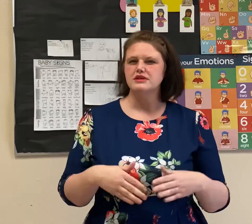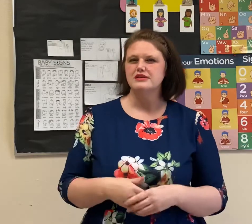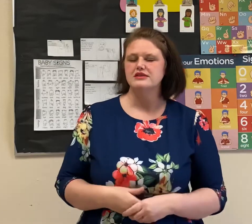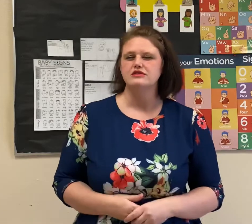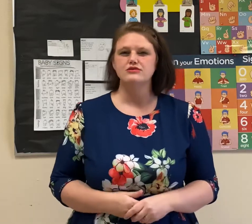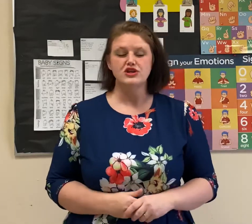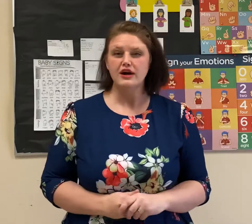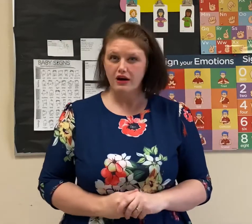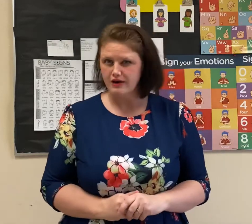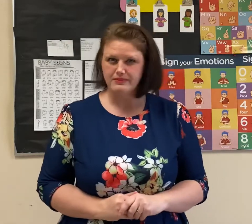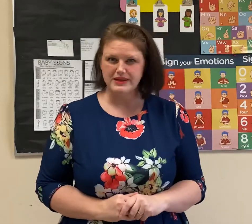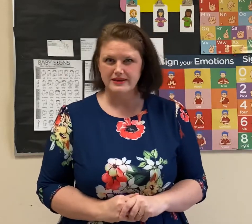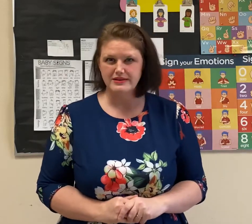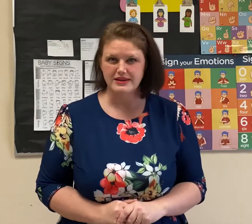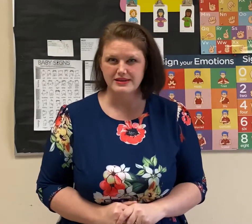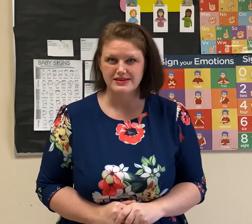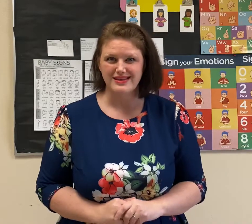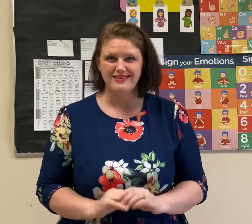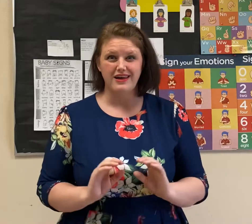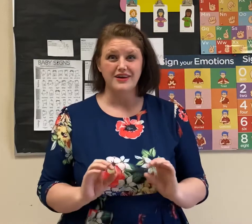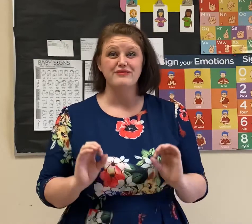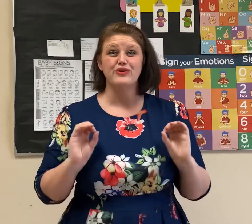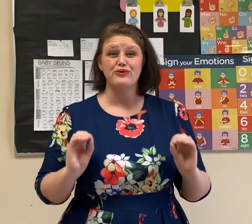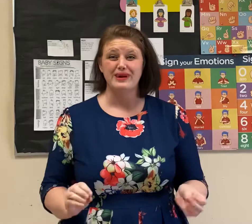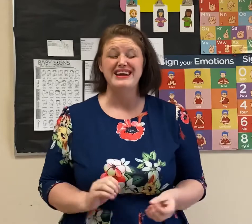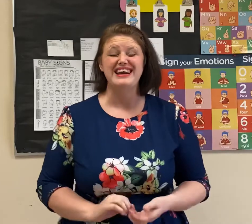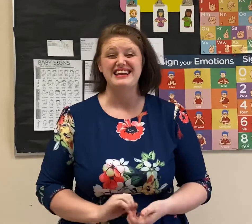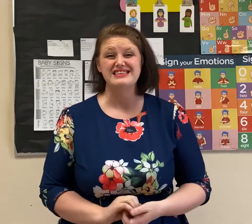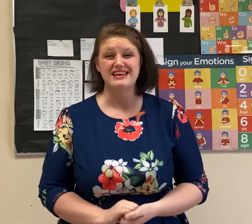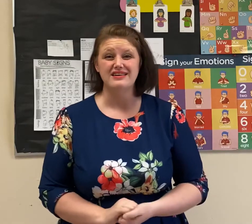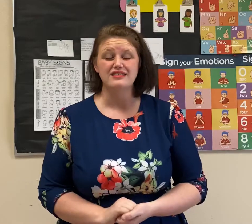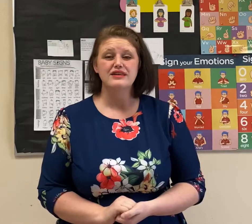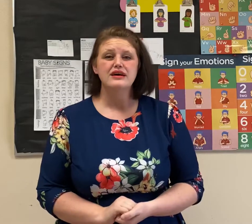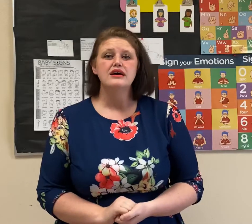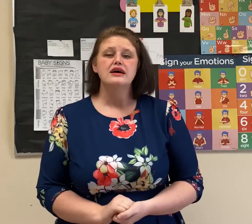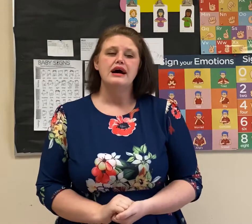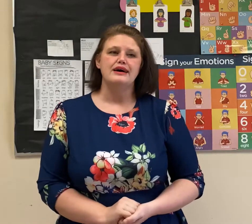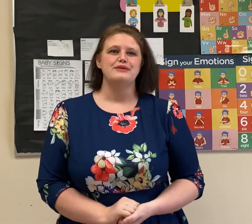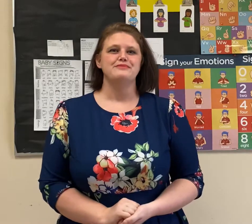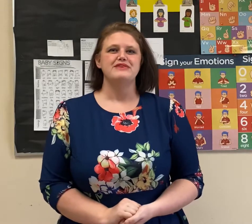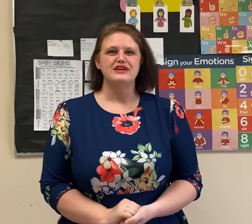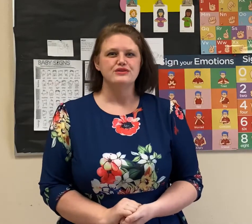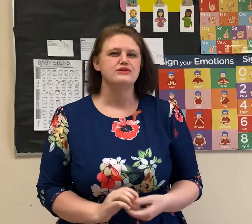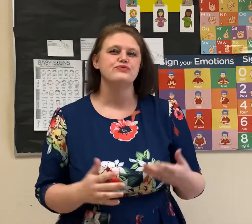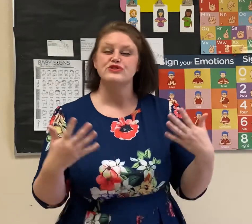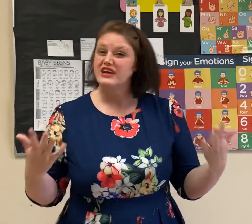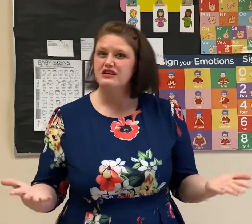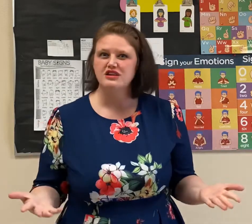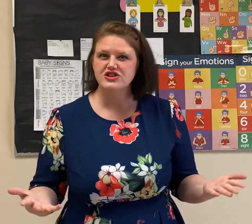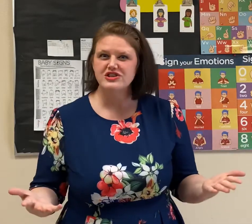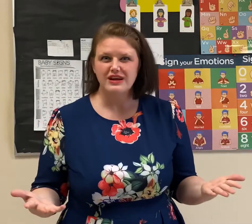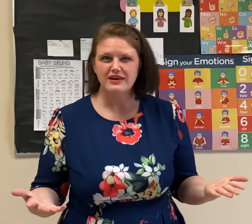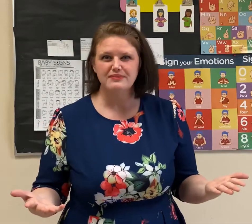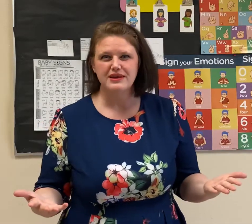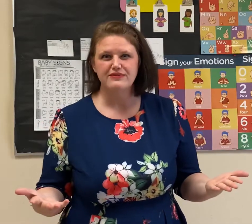too. Jack Hartman does a lot of great ASL videos for technology time if you want